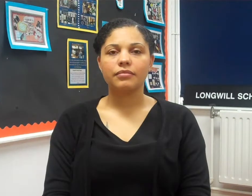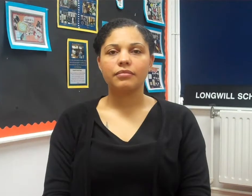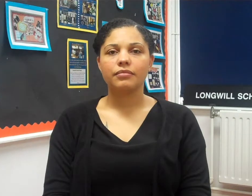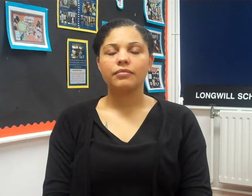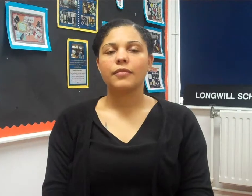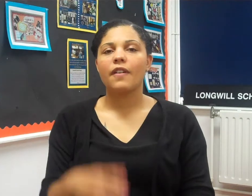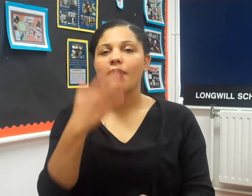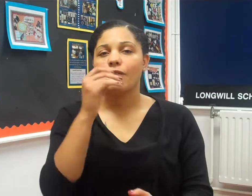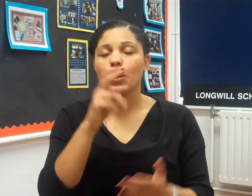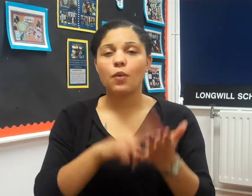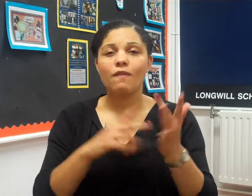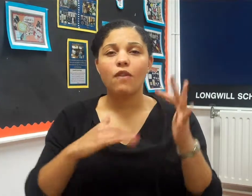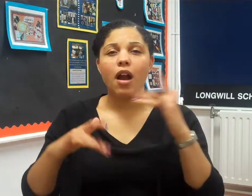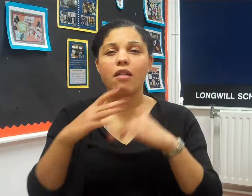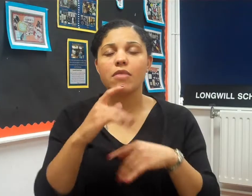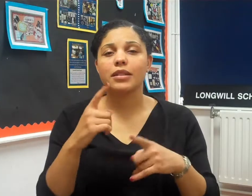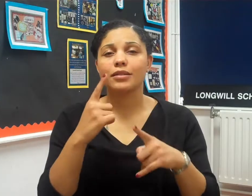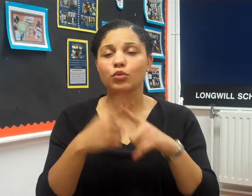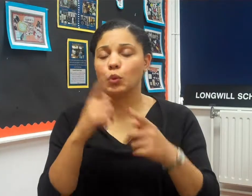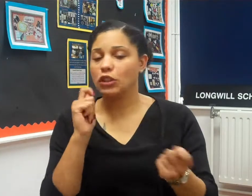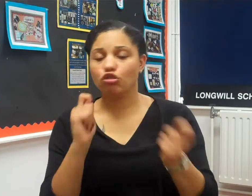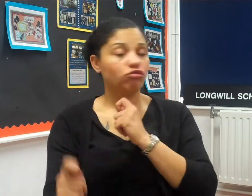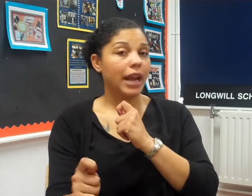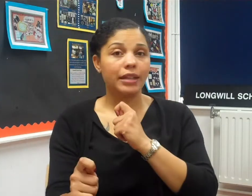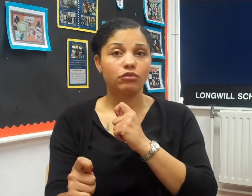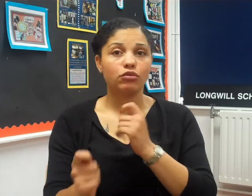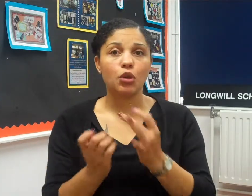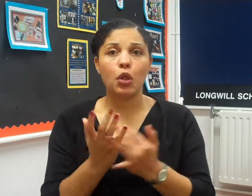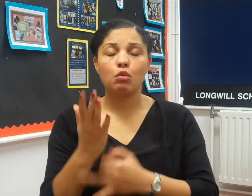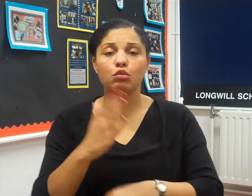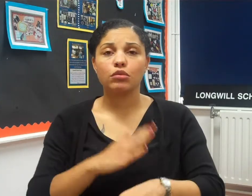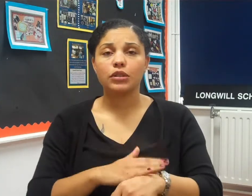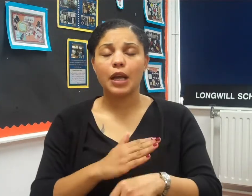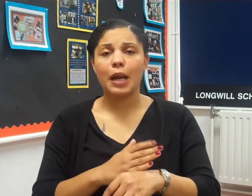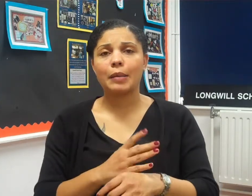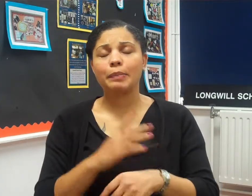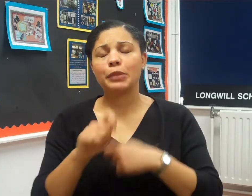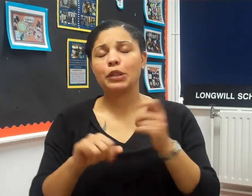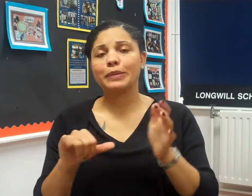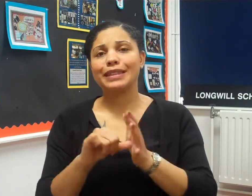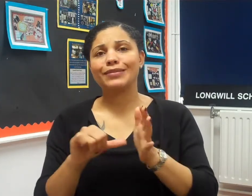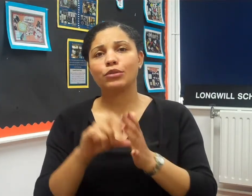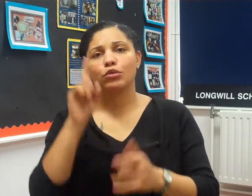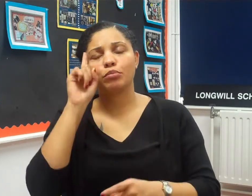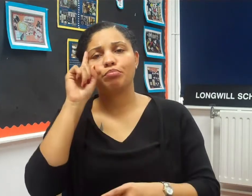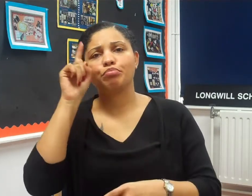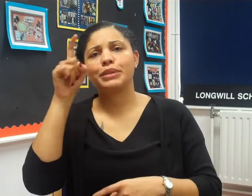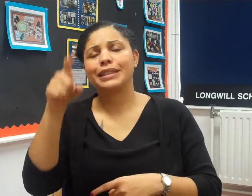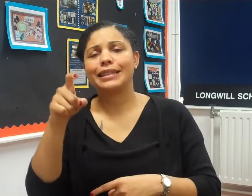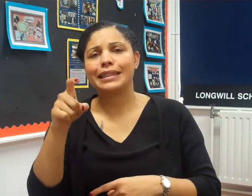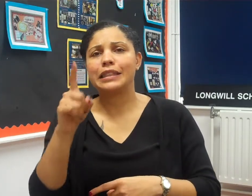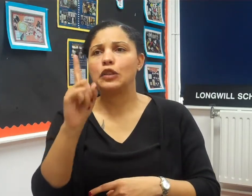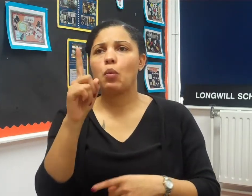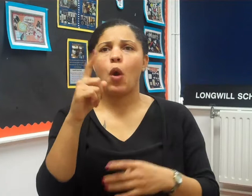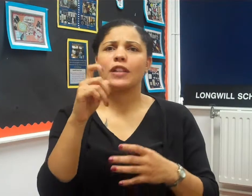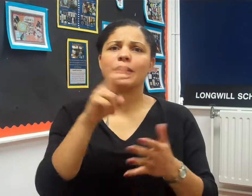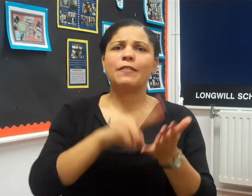The flu virus can change rapidly over time, making it very difficult to predict which types will be circulating at any one time or